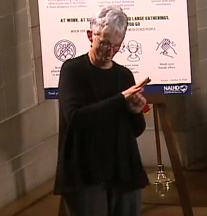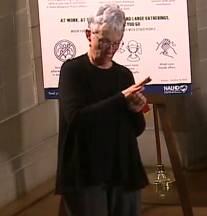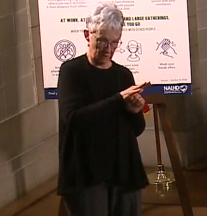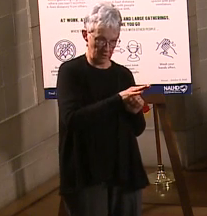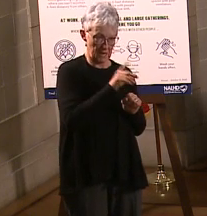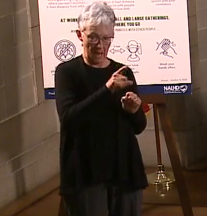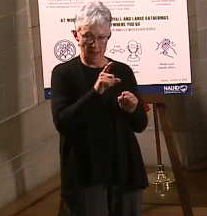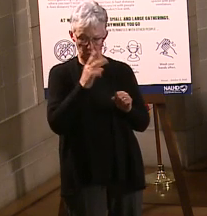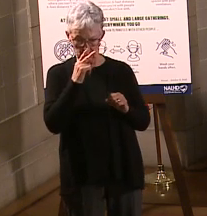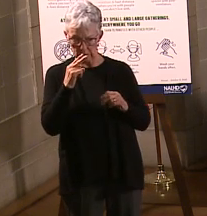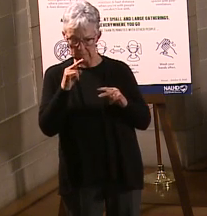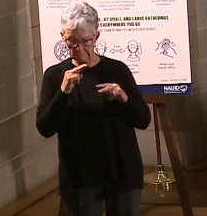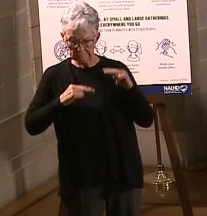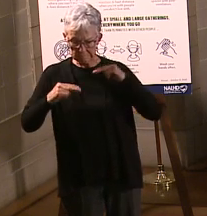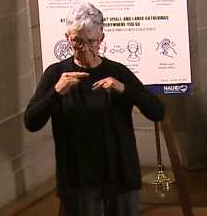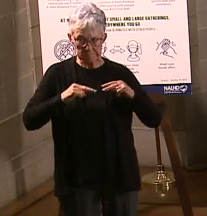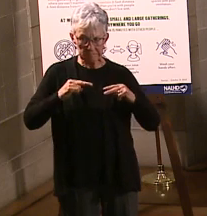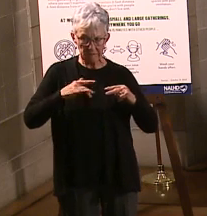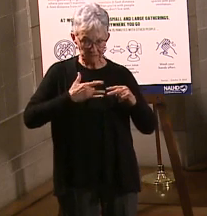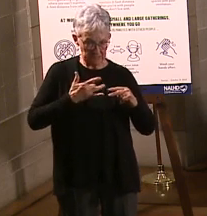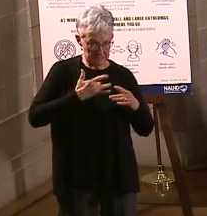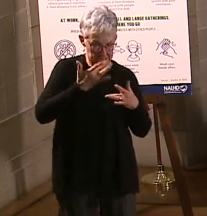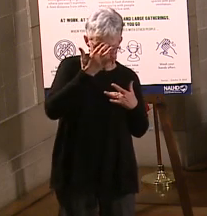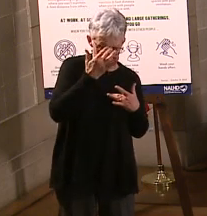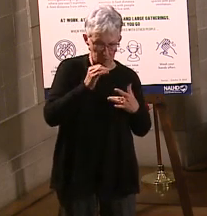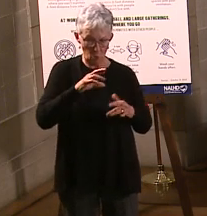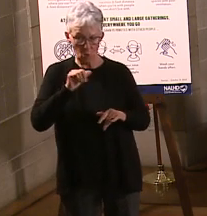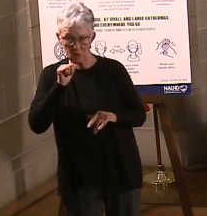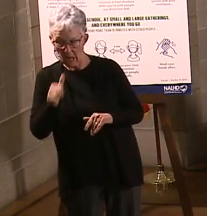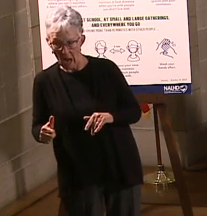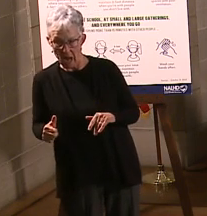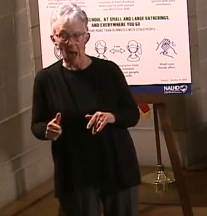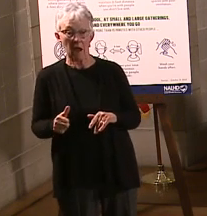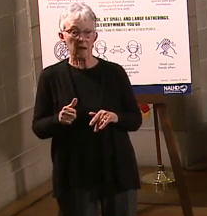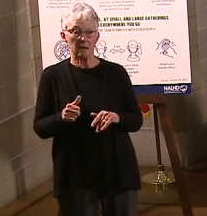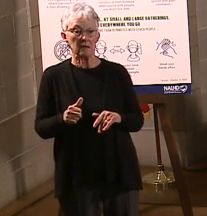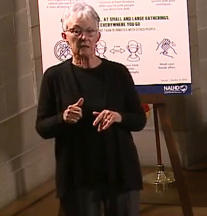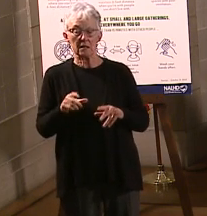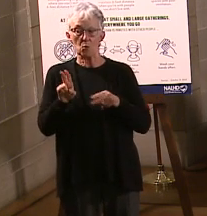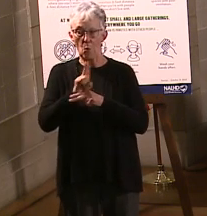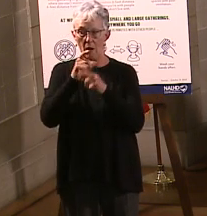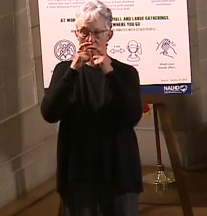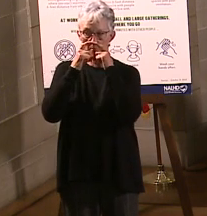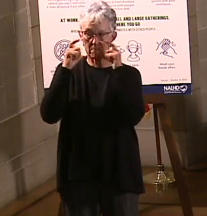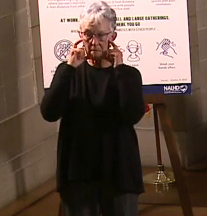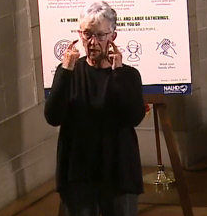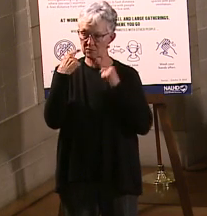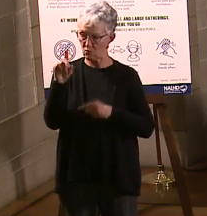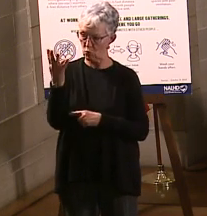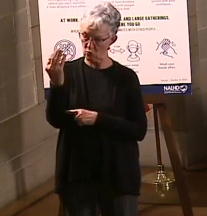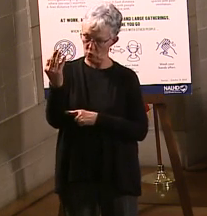symptoms. If you have symptoms, you have to stay home, but you can go out and you have to do that for 14 days, wear that mask everywhere you go.